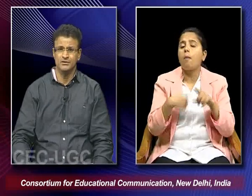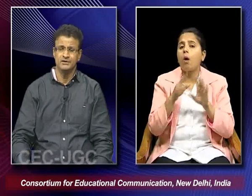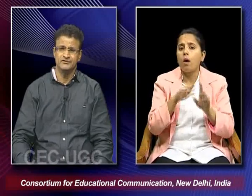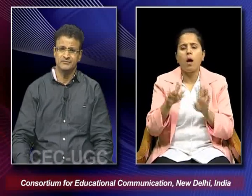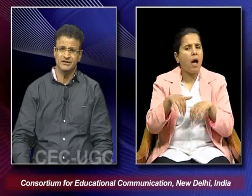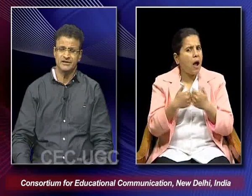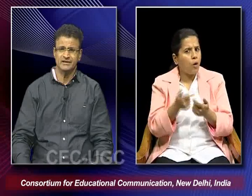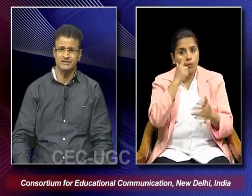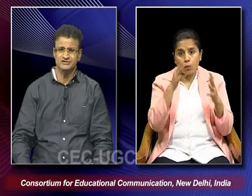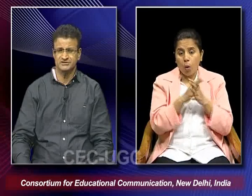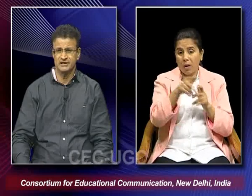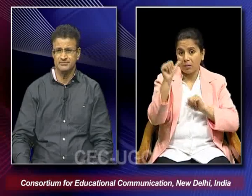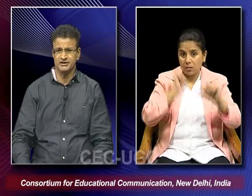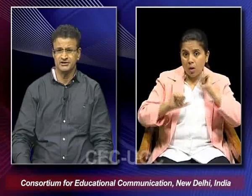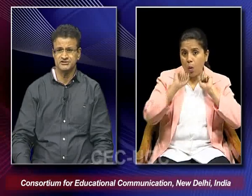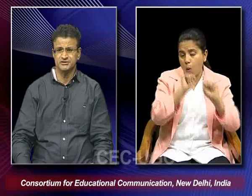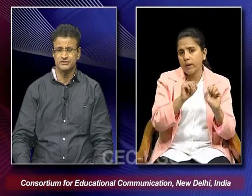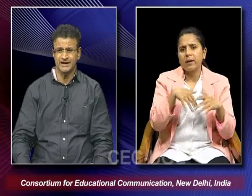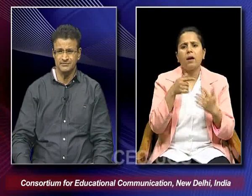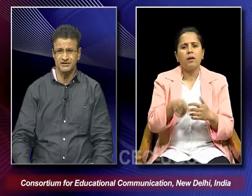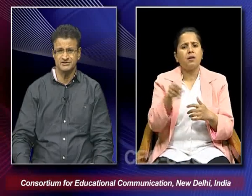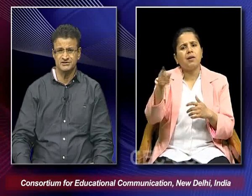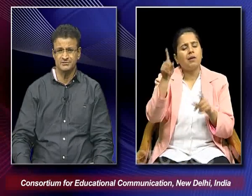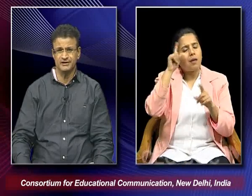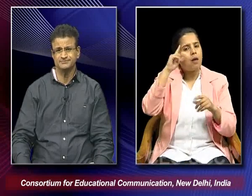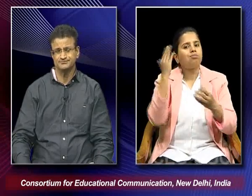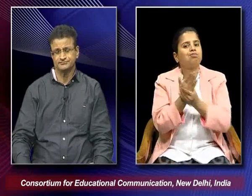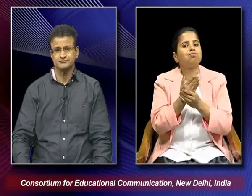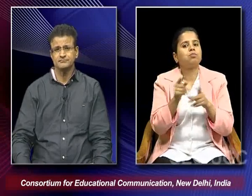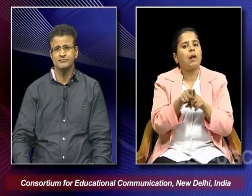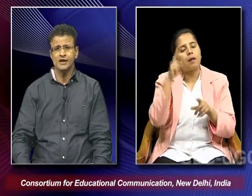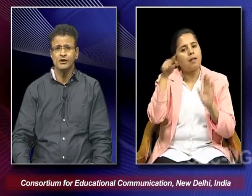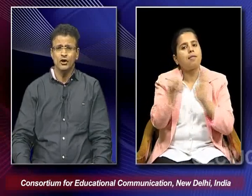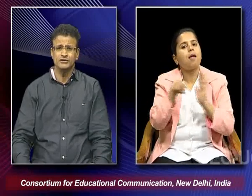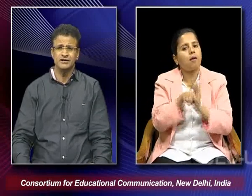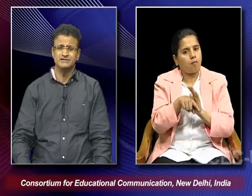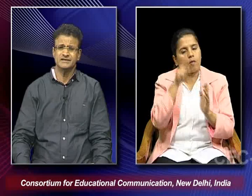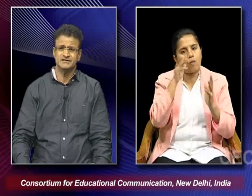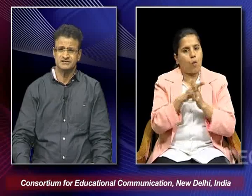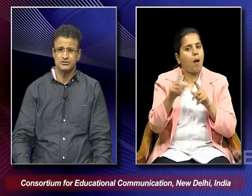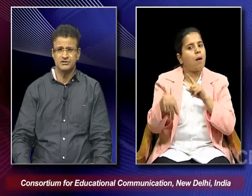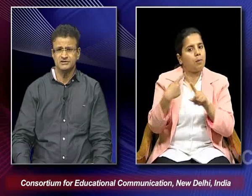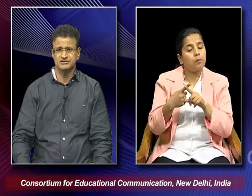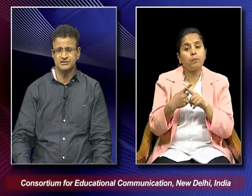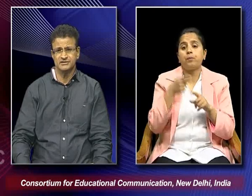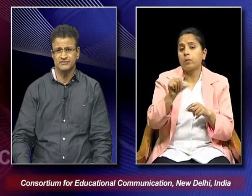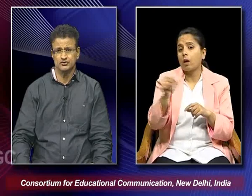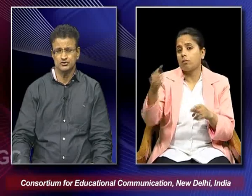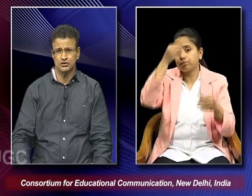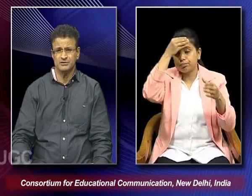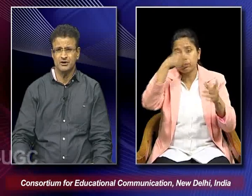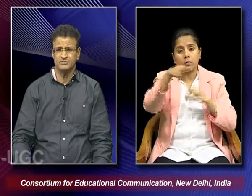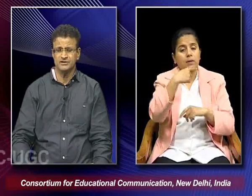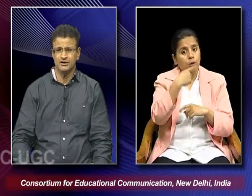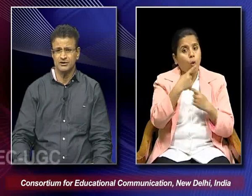how female characters they are being stereotyped in cinema. On the other hand, scholars they have also